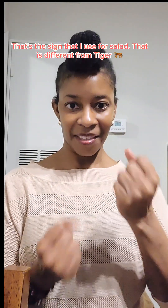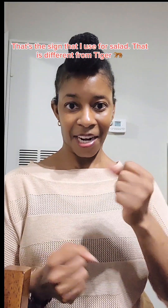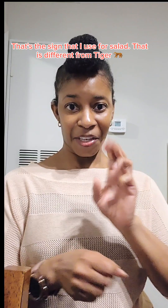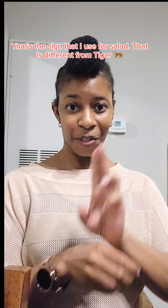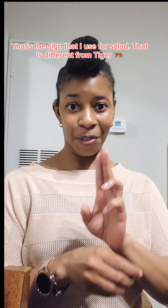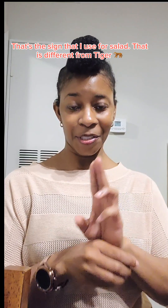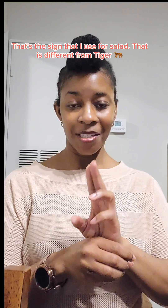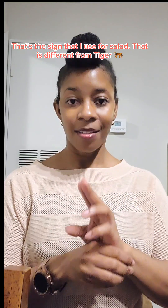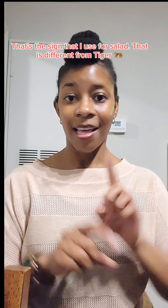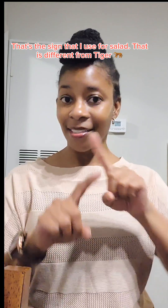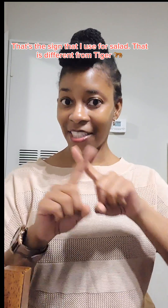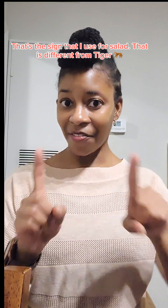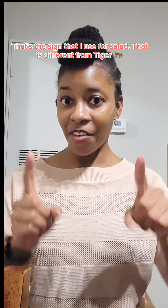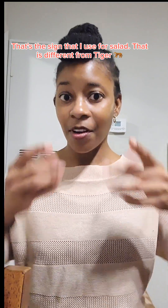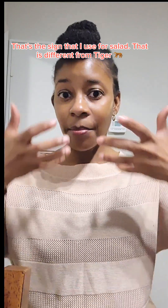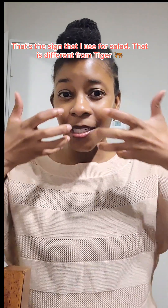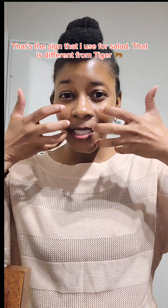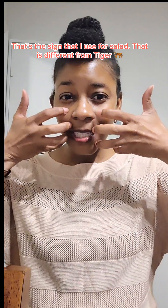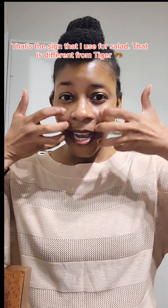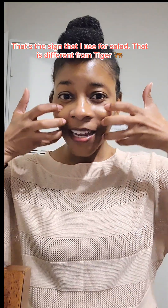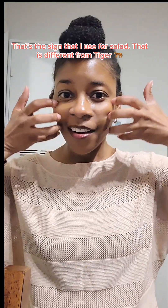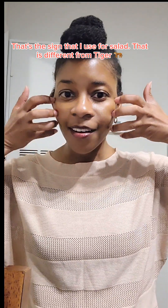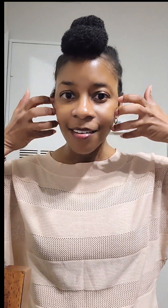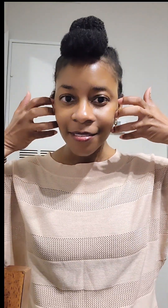I use. That is different from tiger.